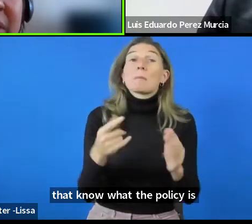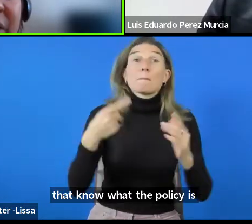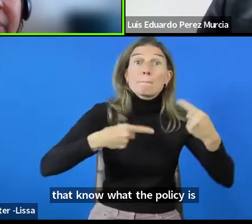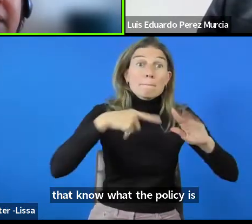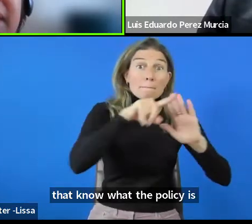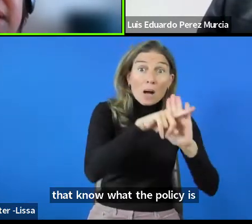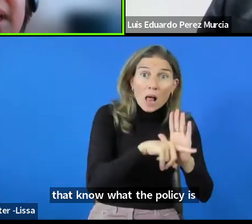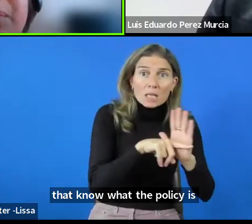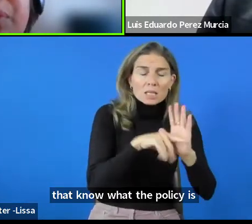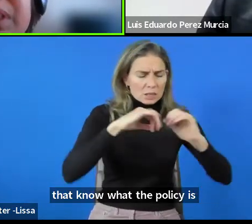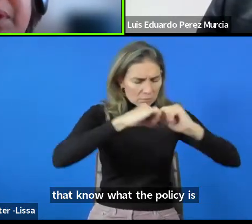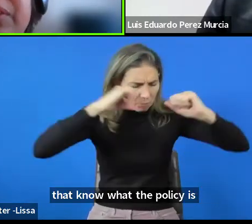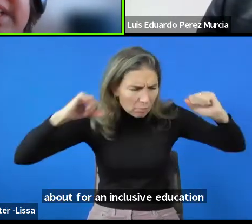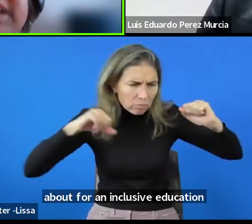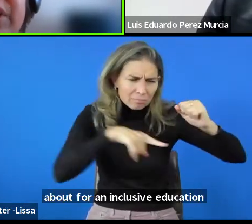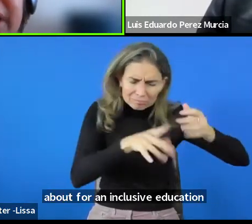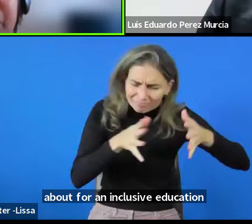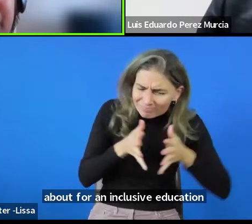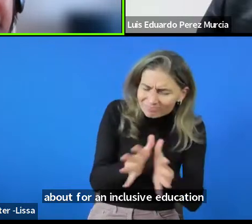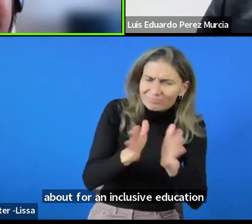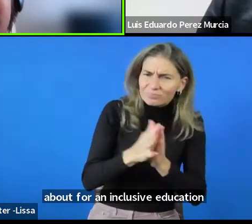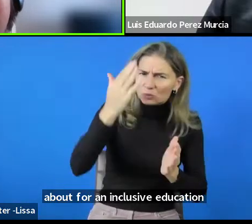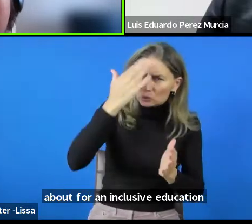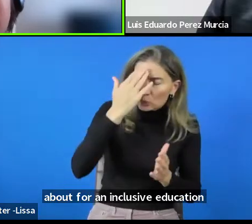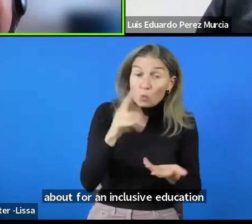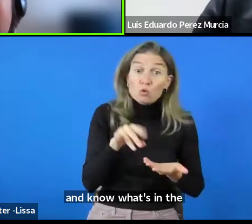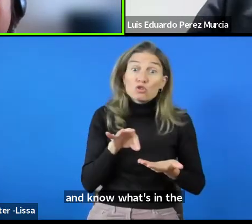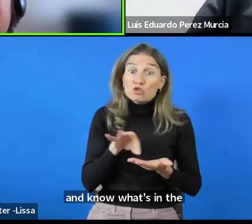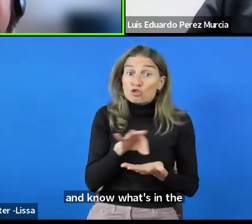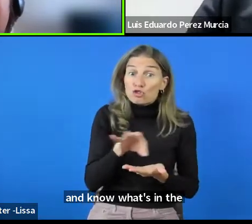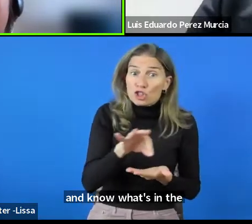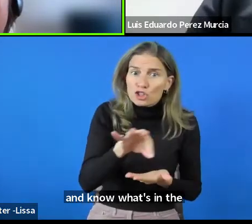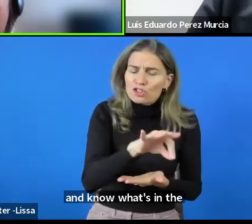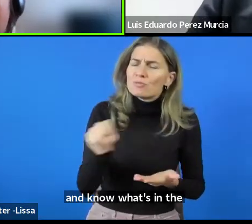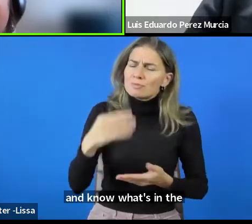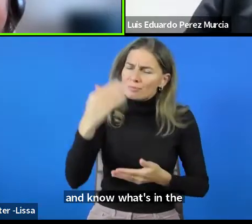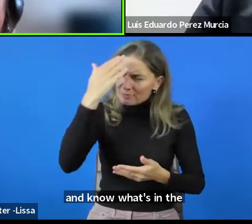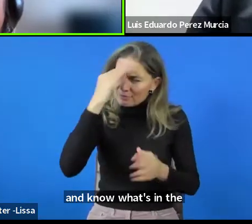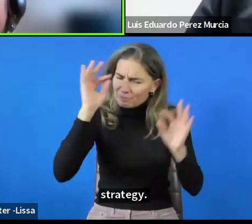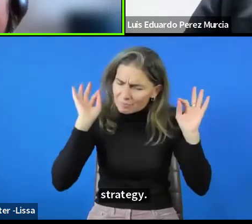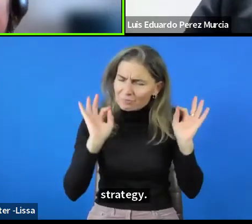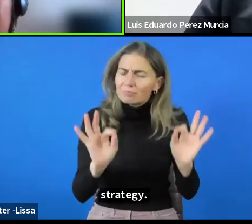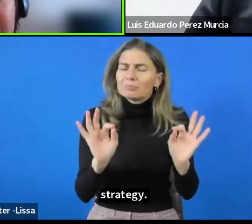in the strategy. We also want to we also work with them to promote